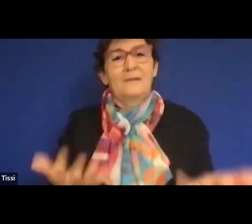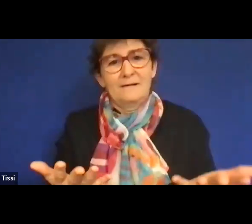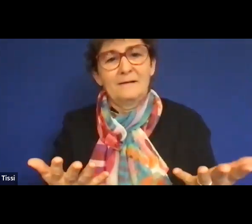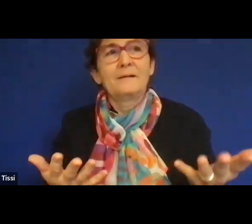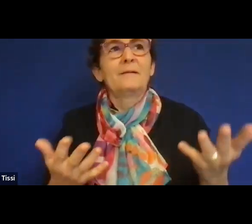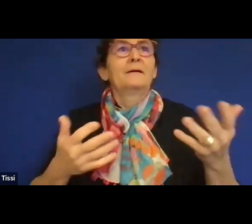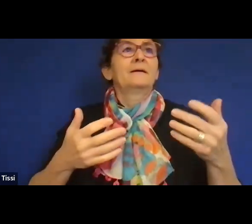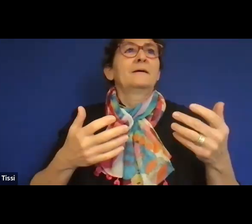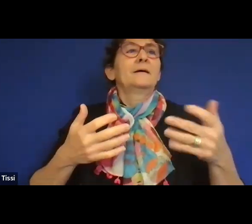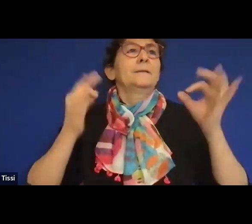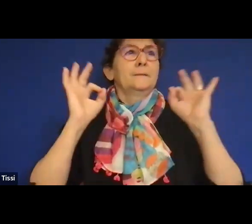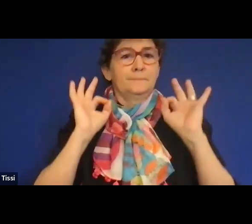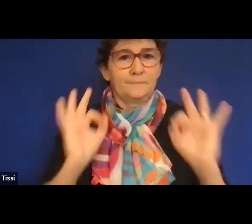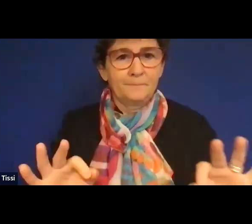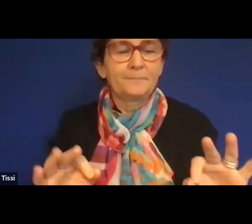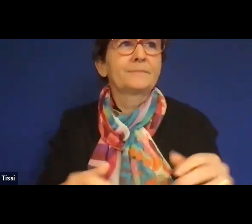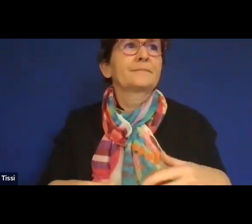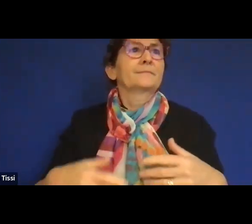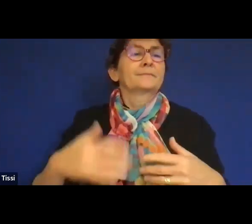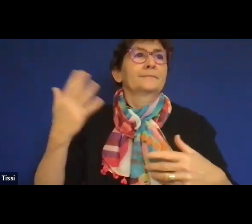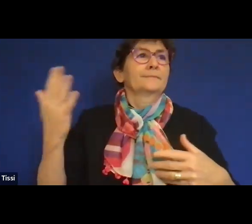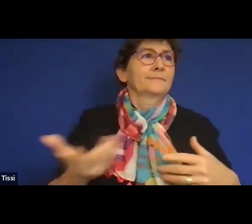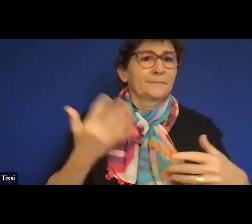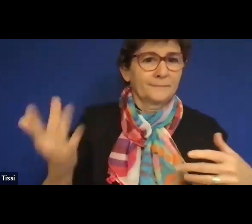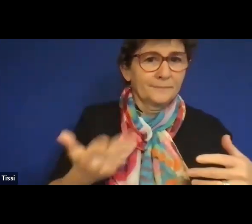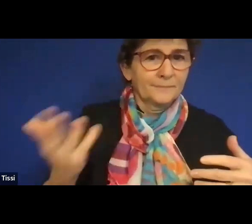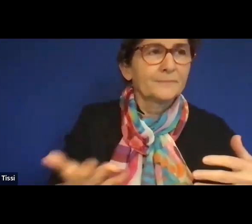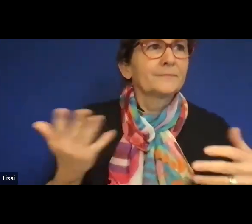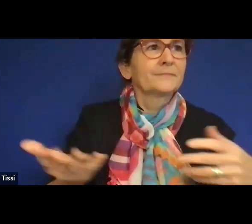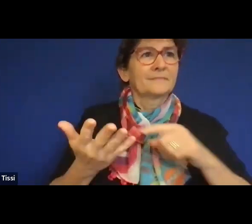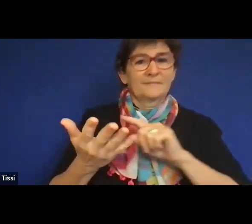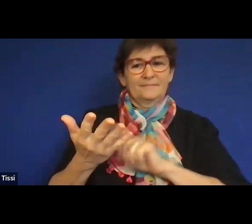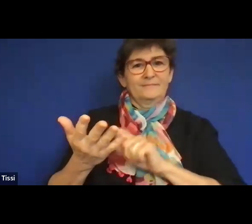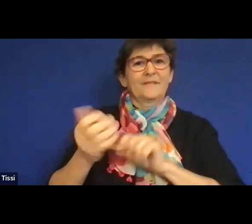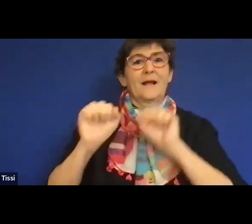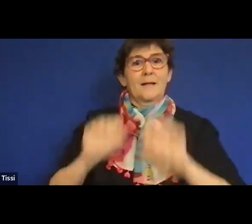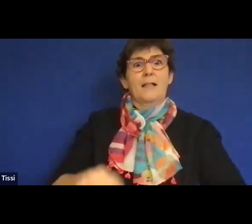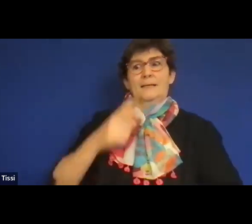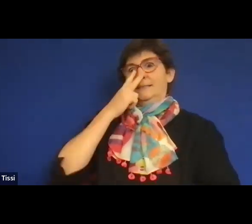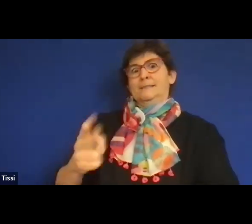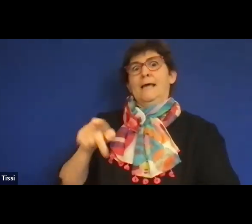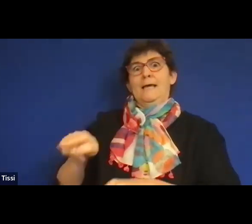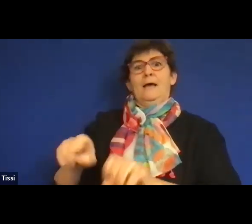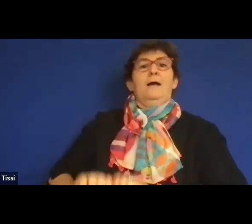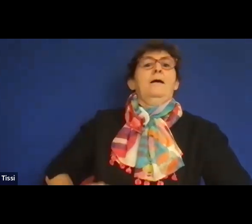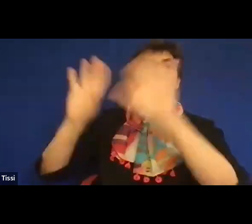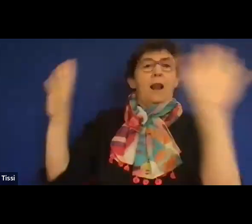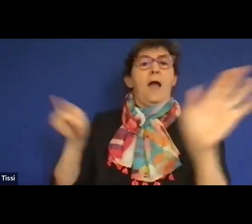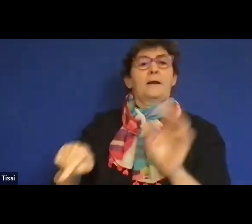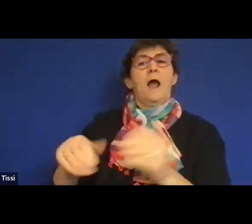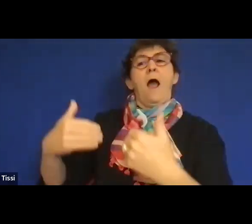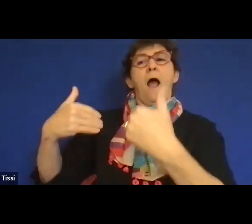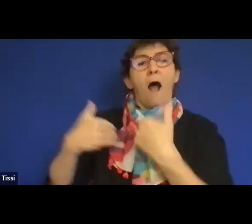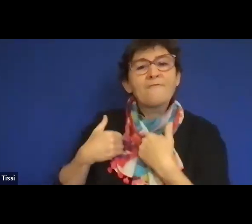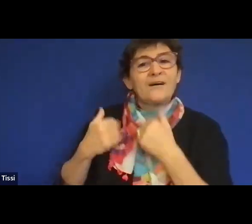I'm trying to think of an example. I might sign this, or something like this. And that makes it